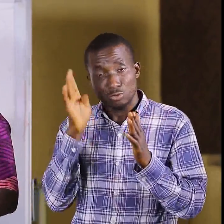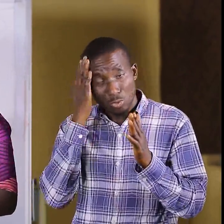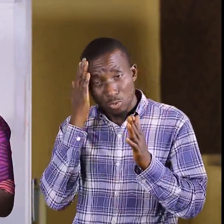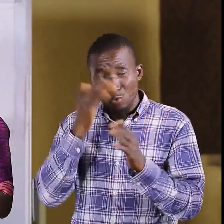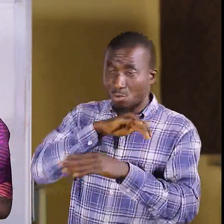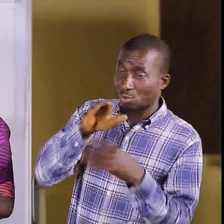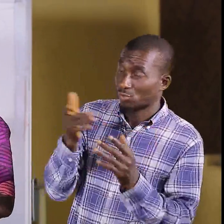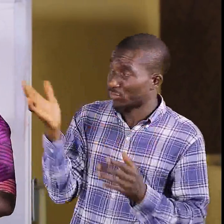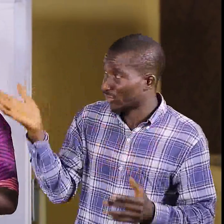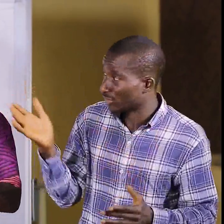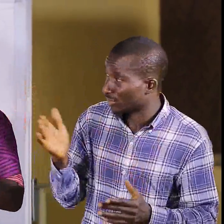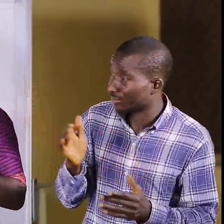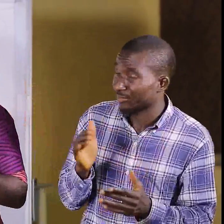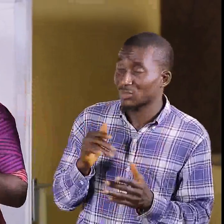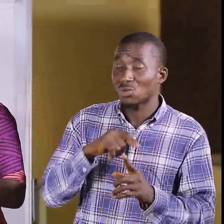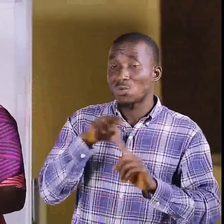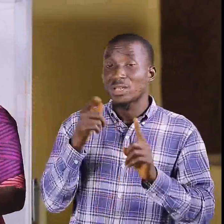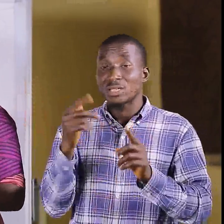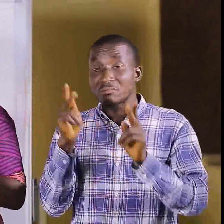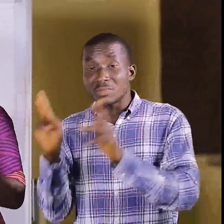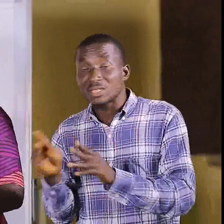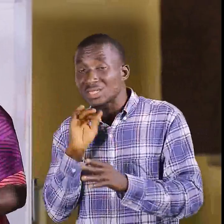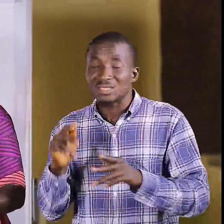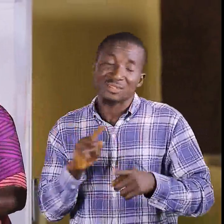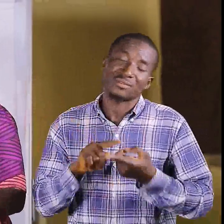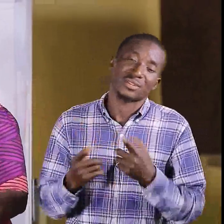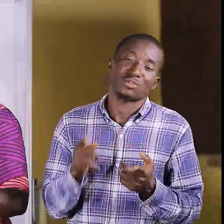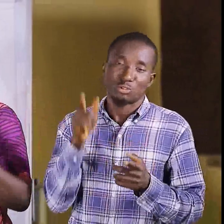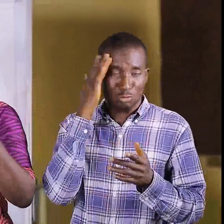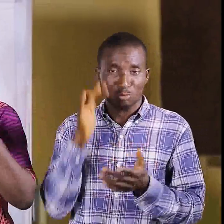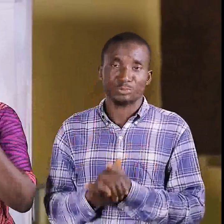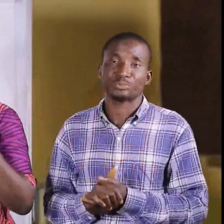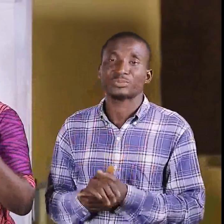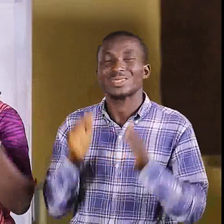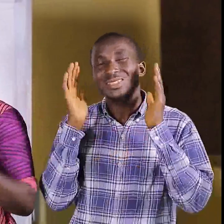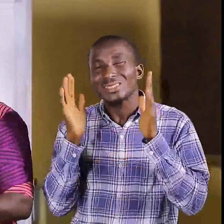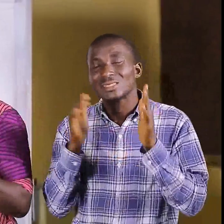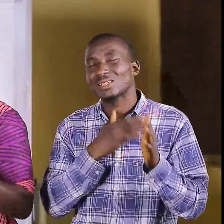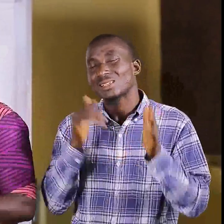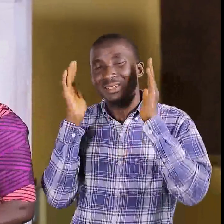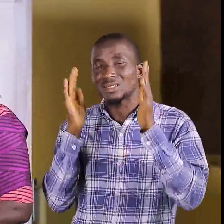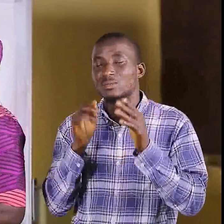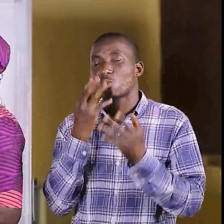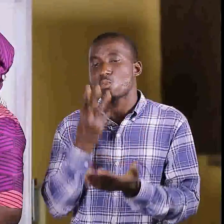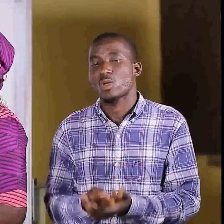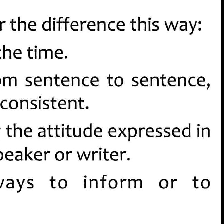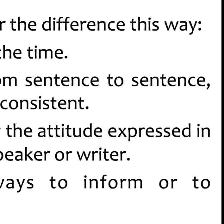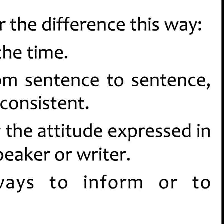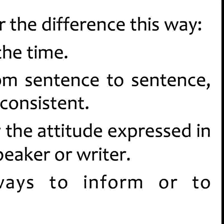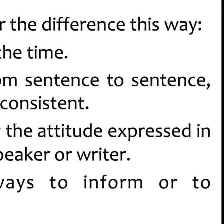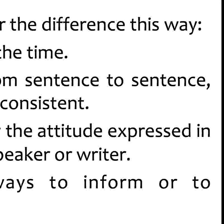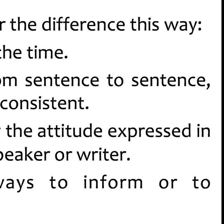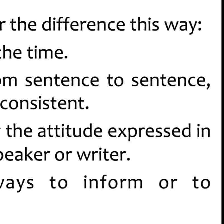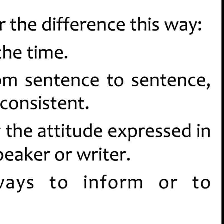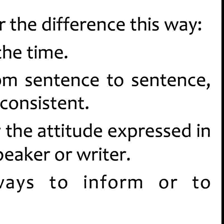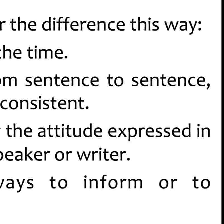When it is an information, when the person is being friendly, you should be able to know. So listen and listen well. You